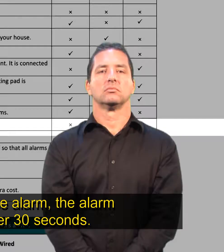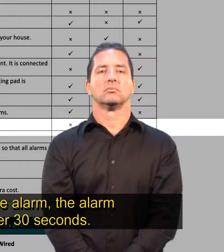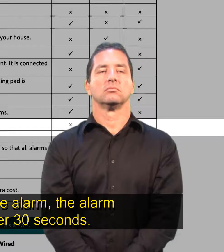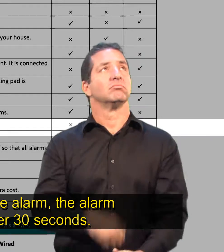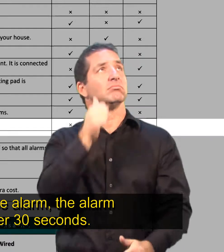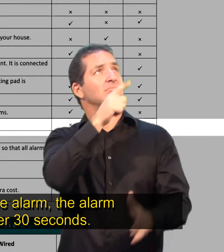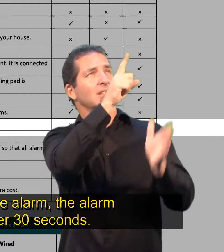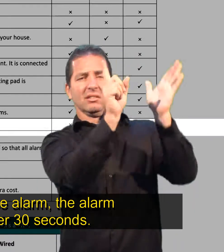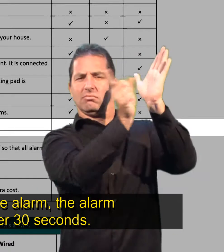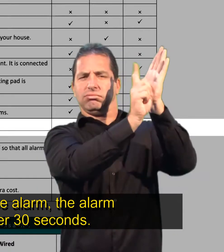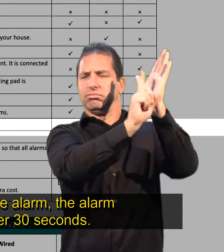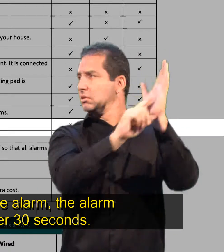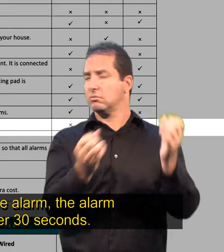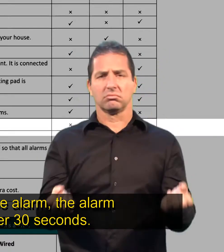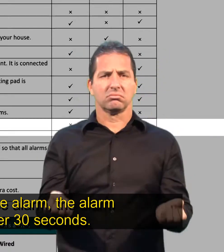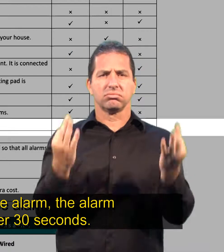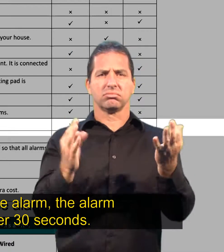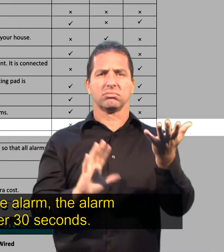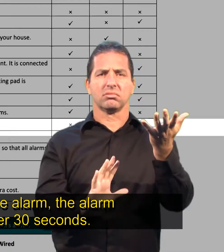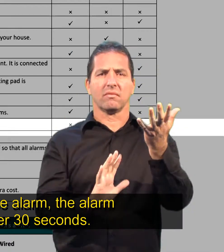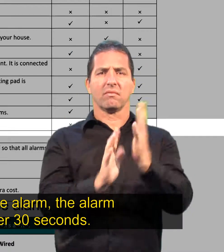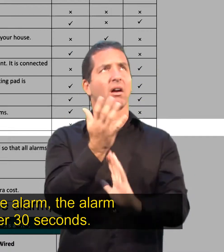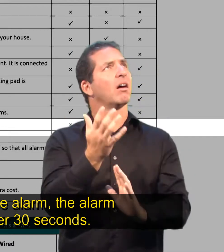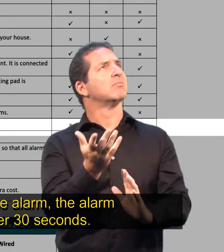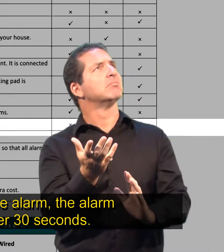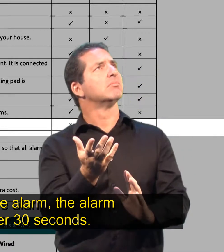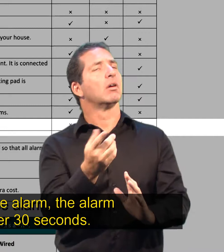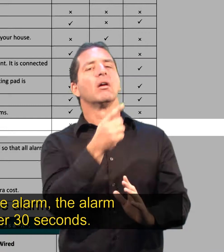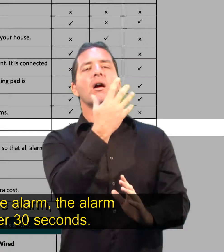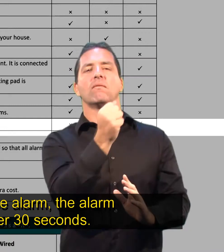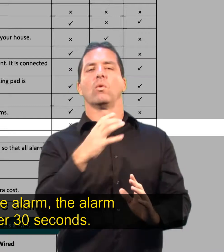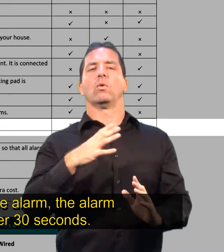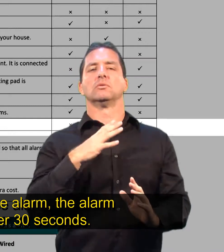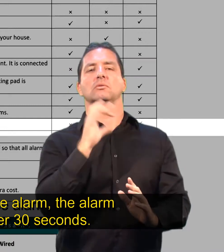If there is a false alarm, the alarm will stop after 30 seconds.